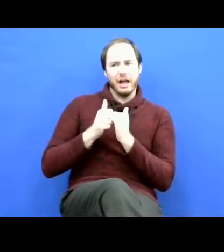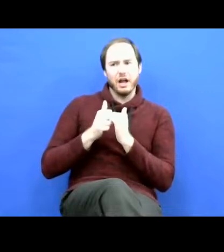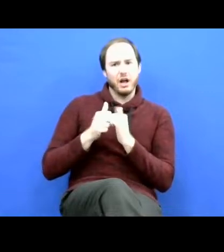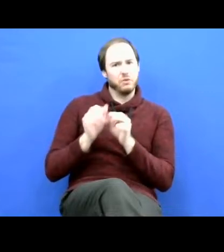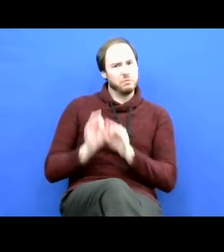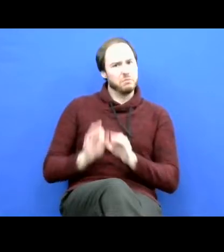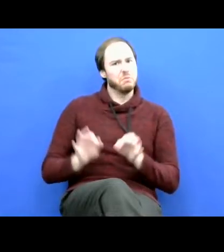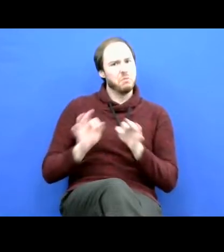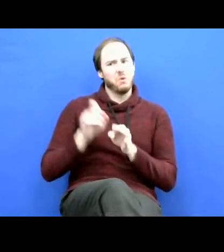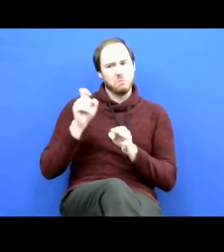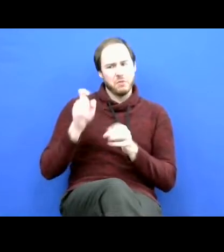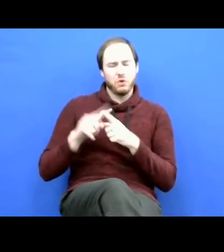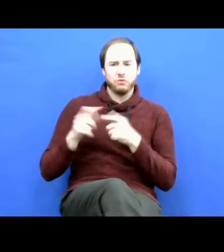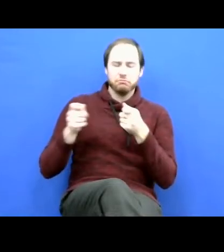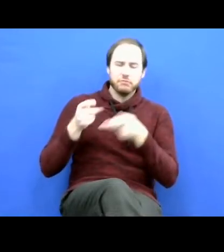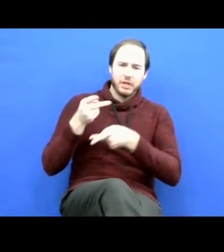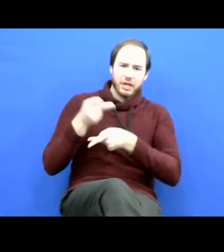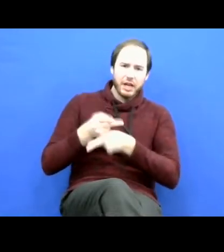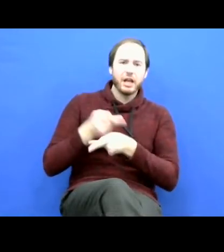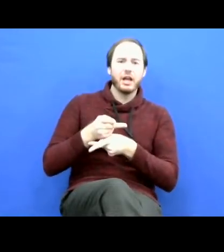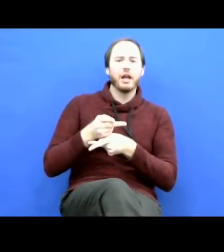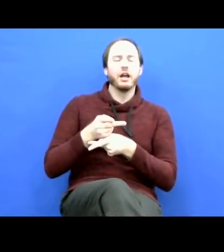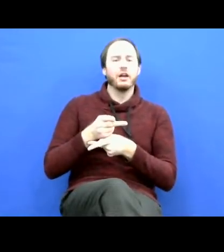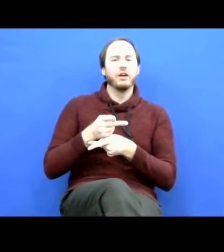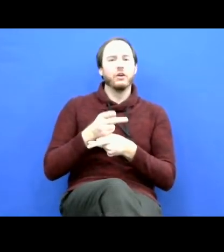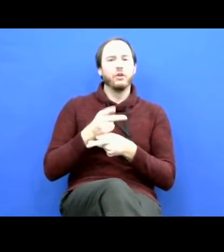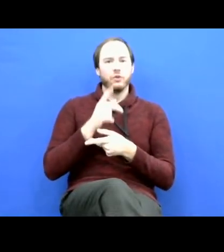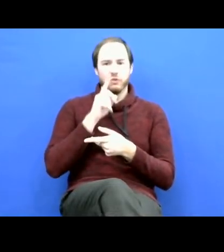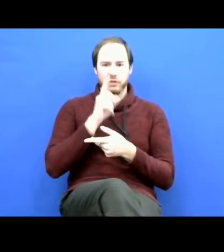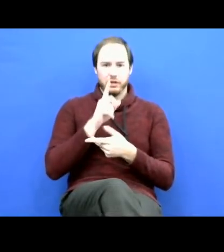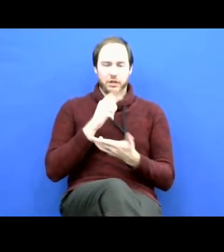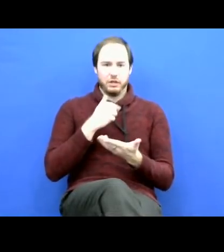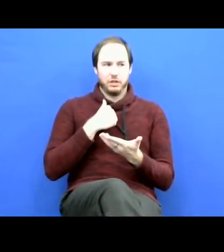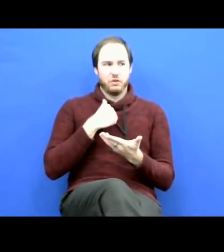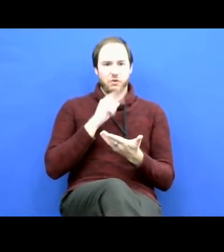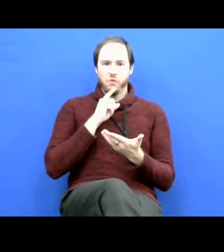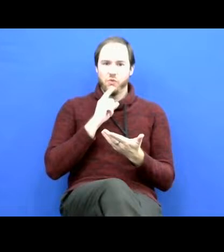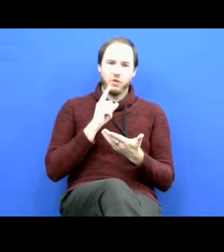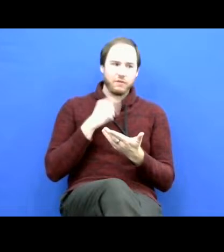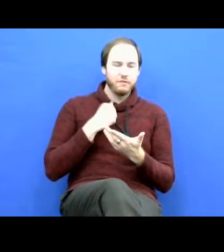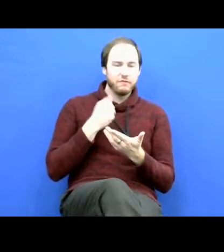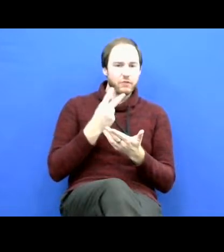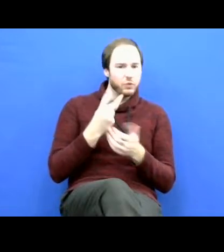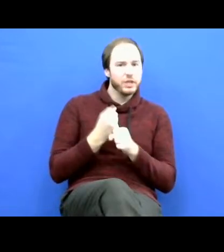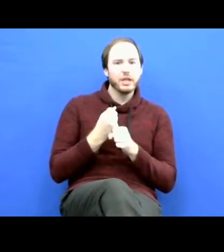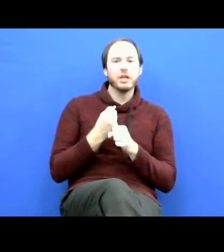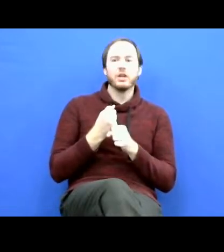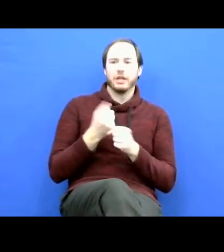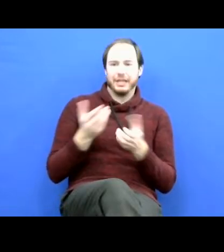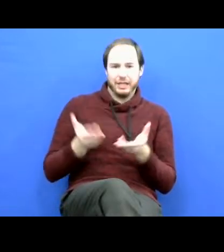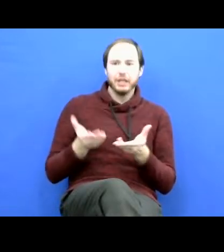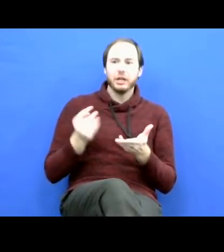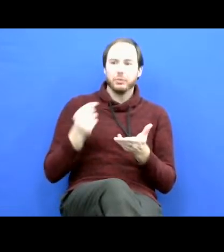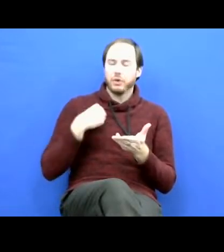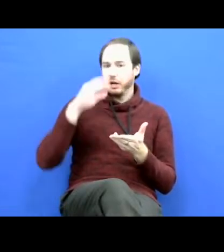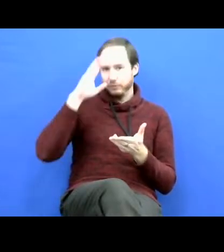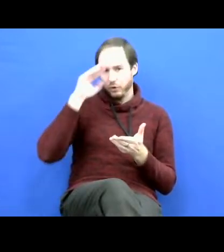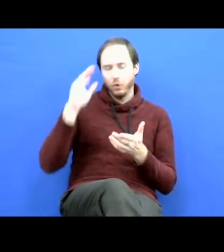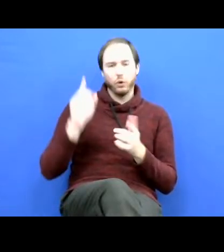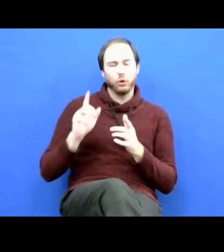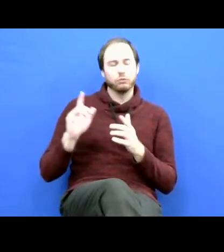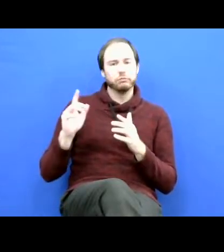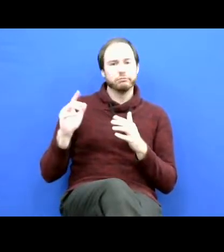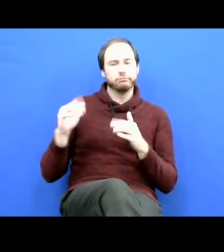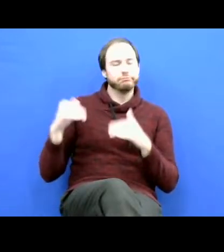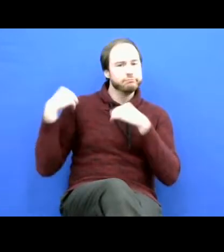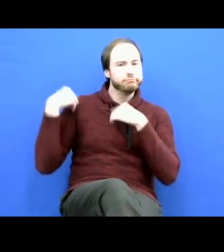matters have to be dealt with. Obviously only having served a couple of years with you, but having known you for a lot longer than that, having